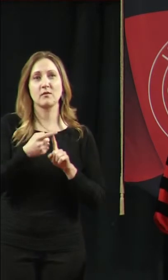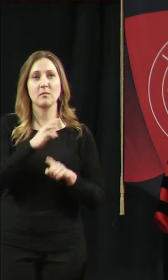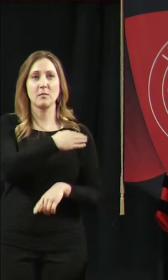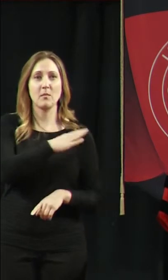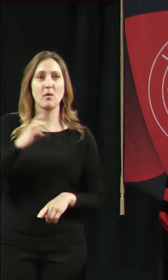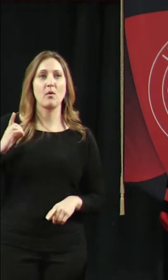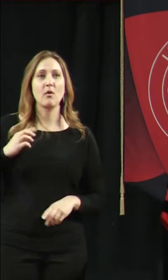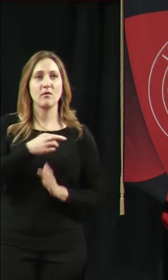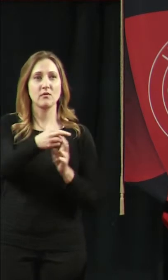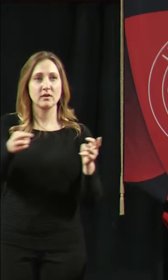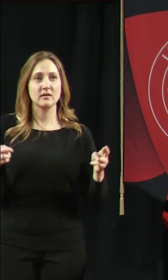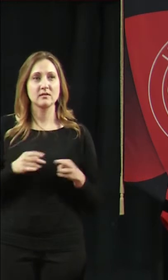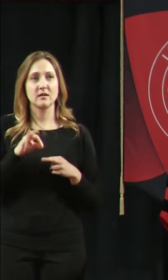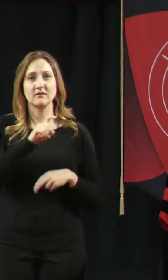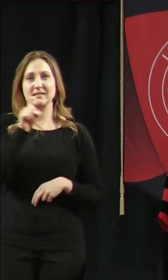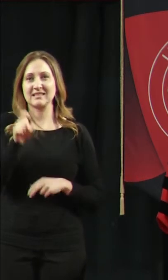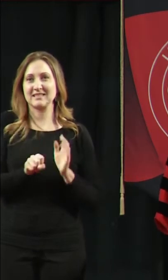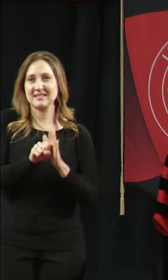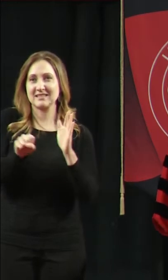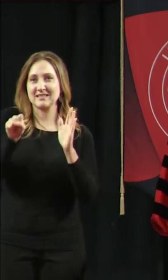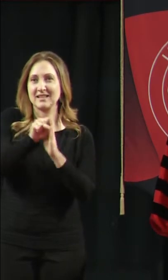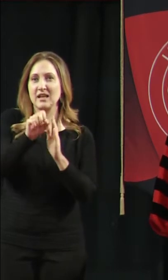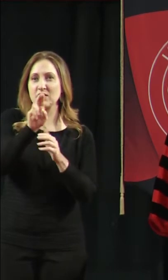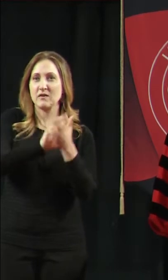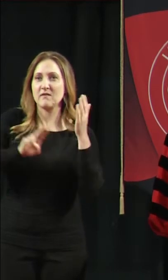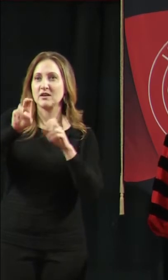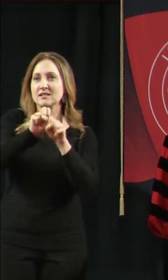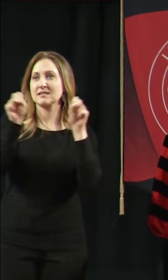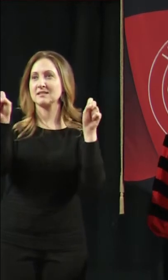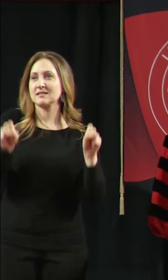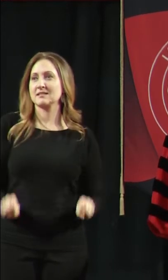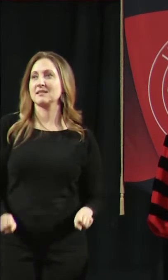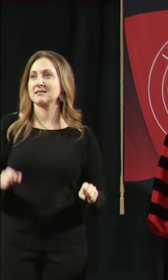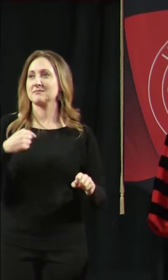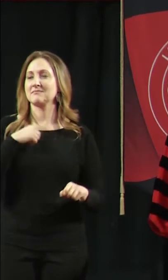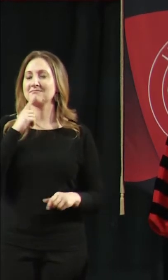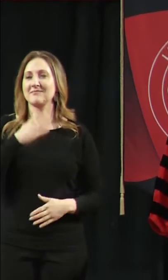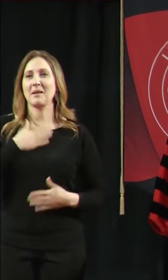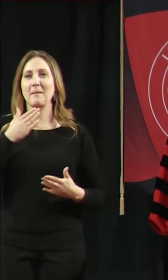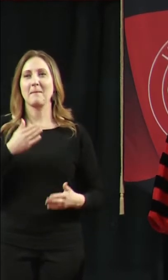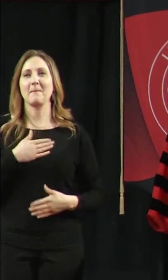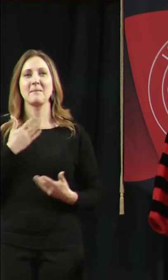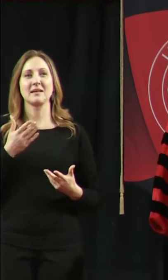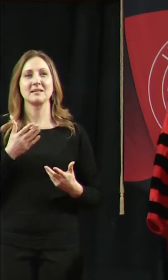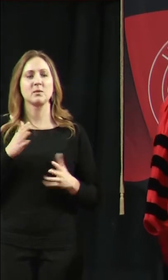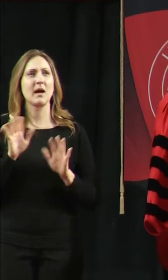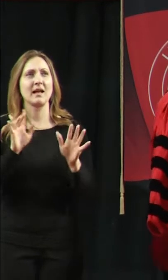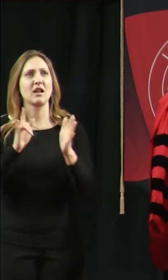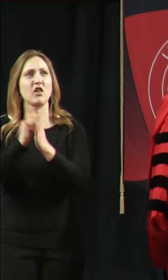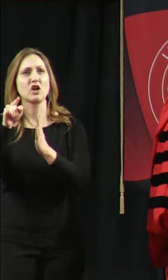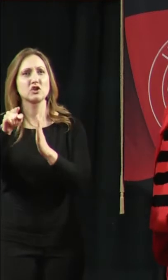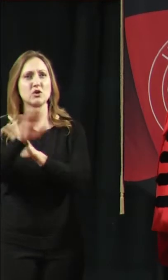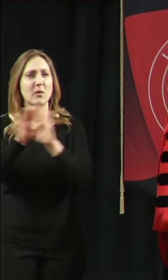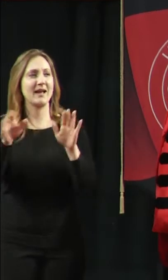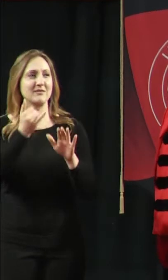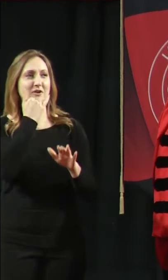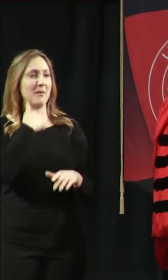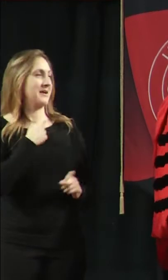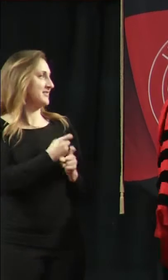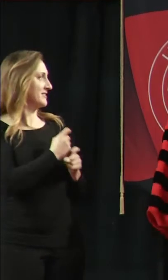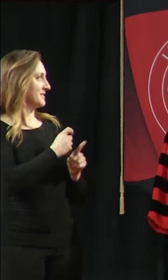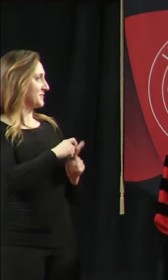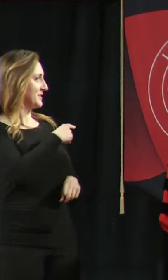Regents of the Texas State University System, I'm pleased to launch you into life's orbit. No, that's wrong. I'm